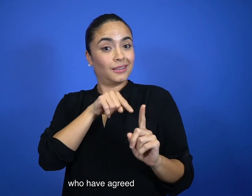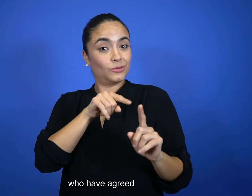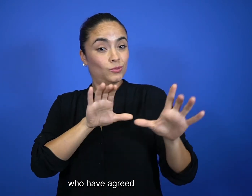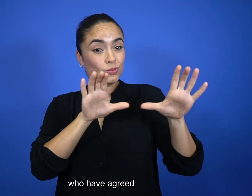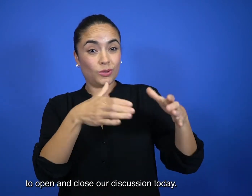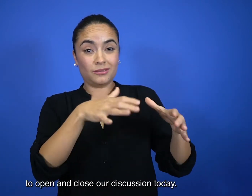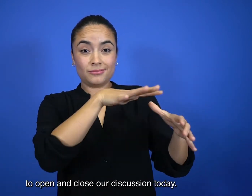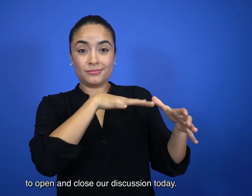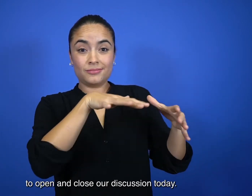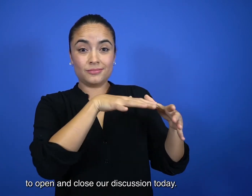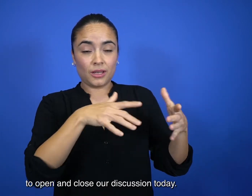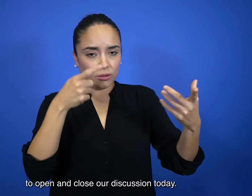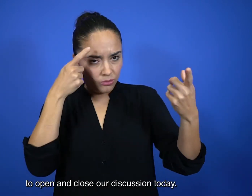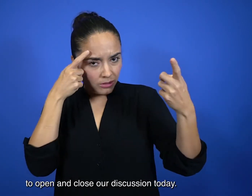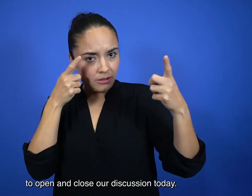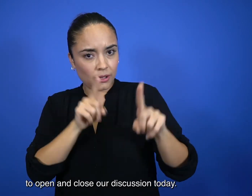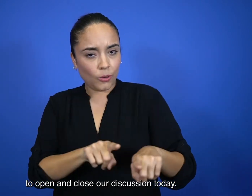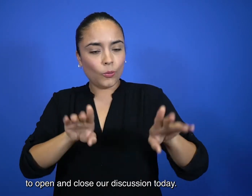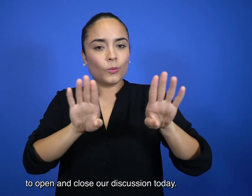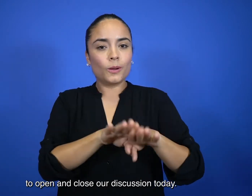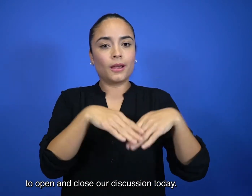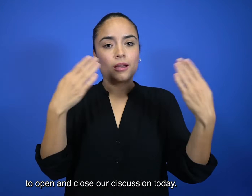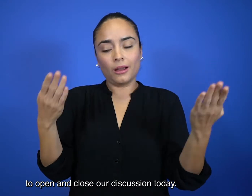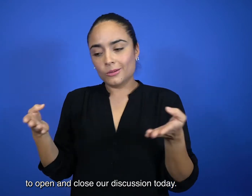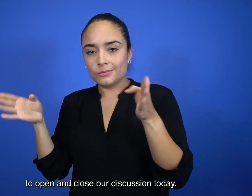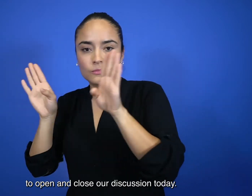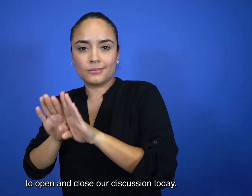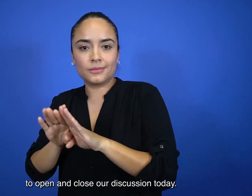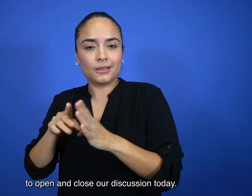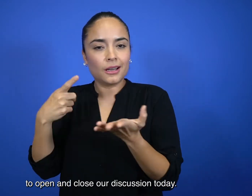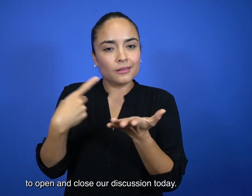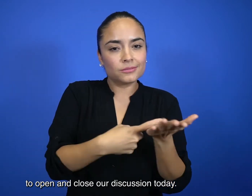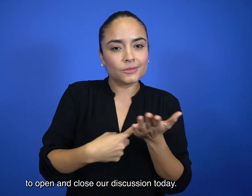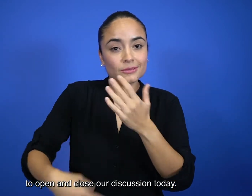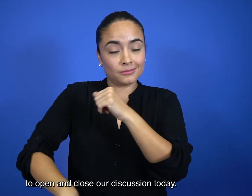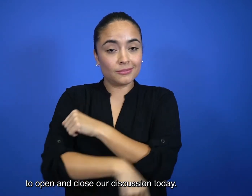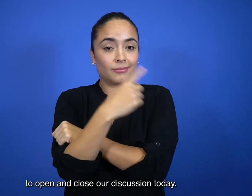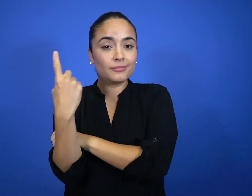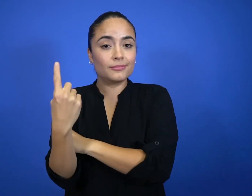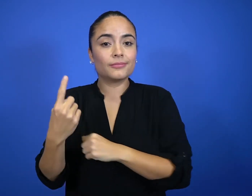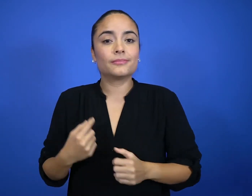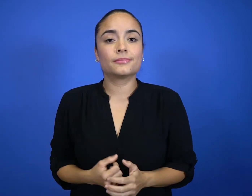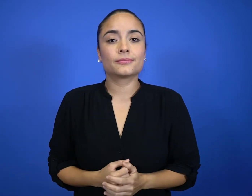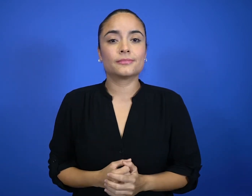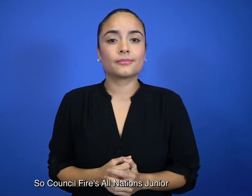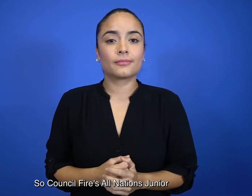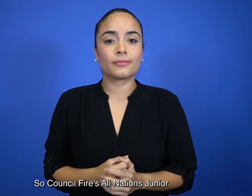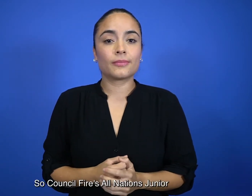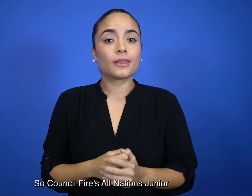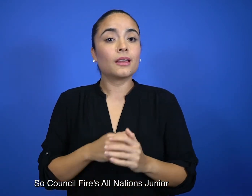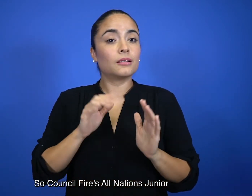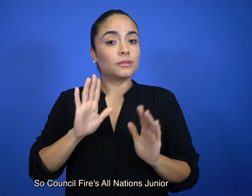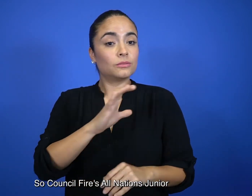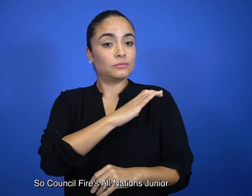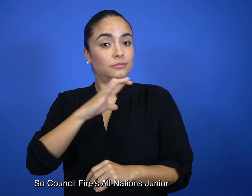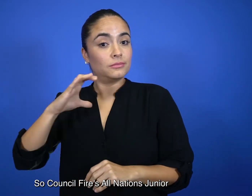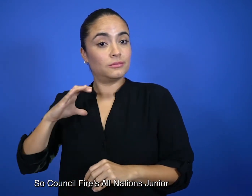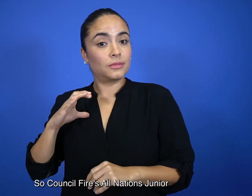agreed to open and close our discussion today. So Council Fire's All